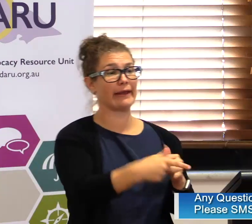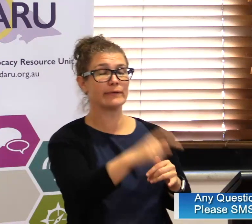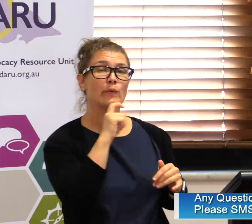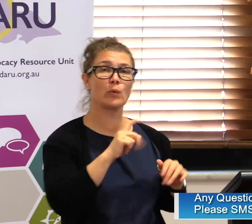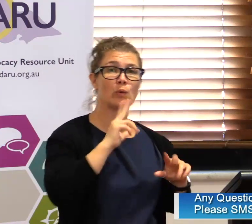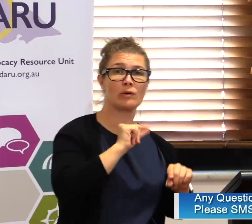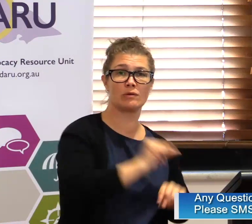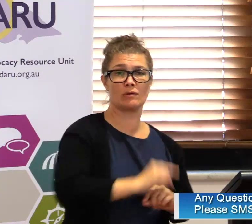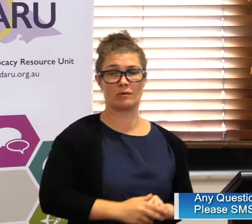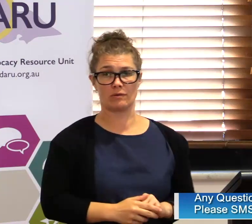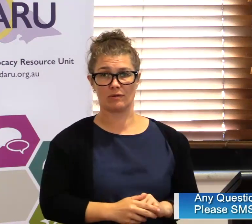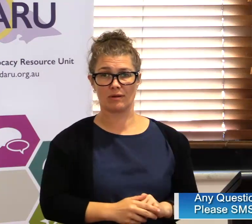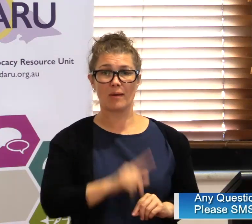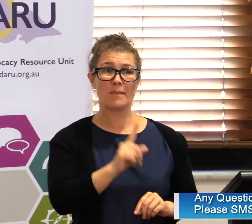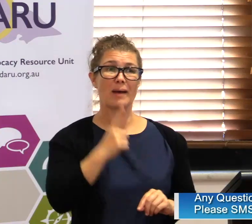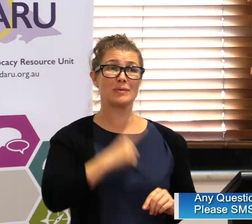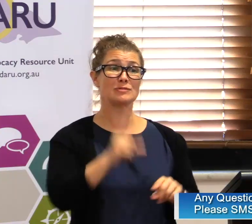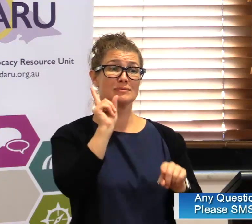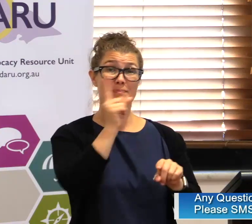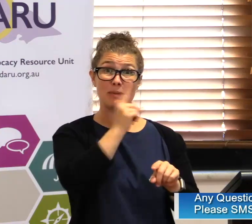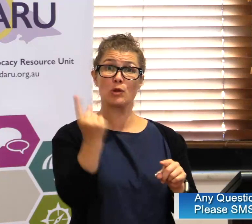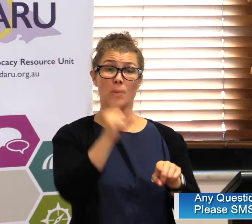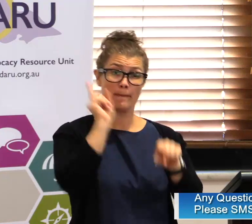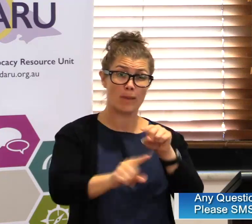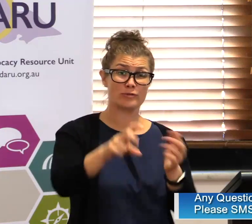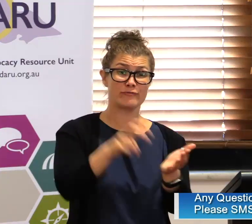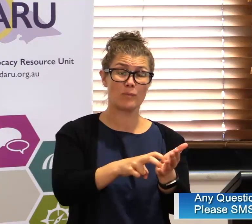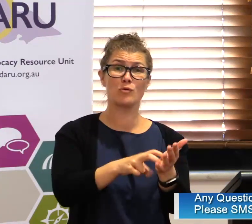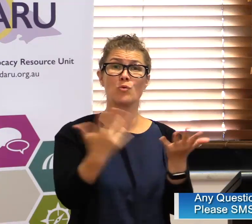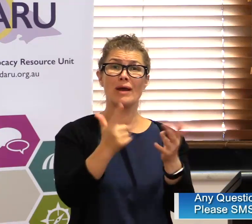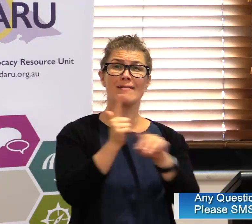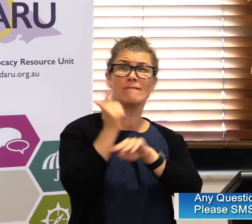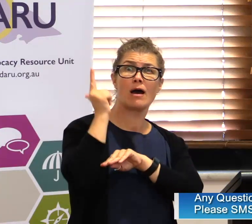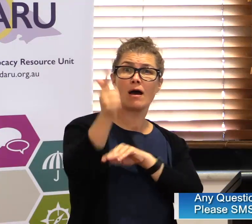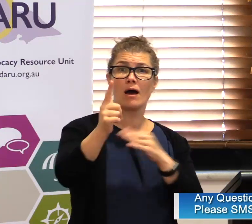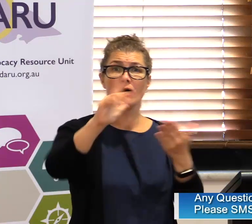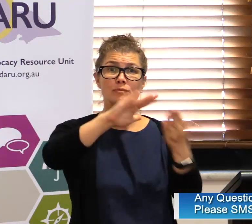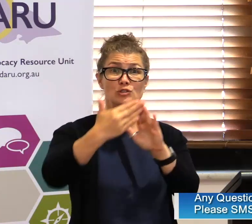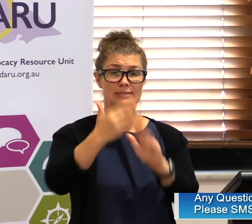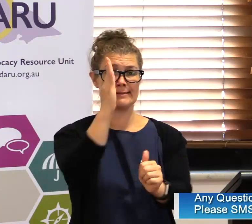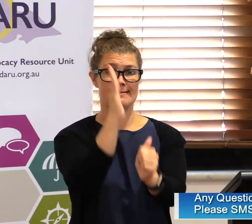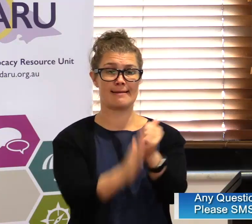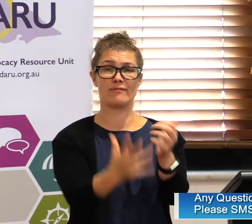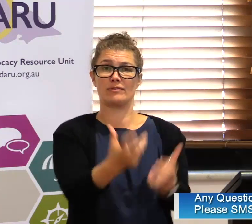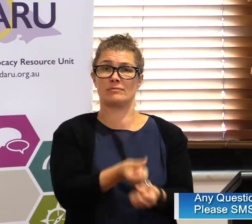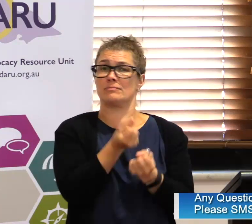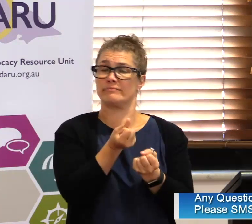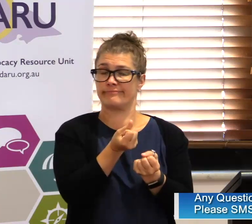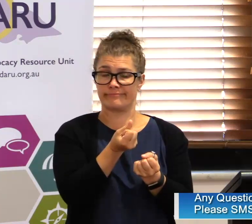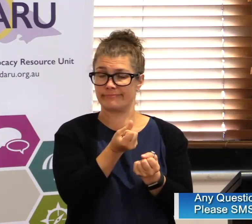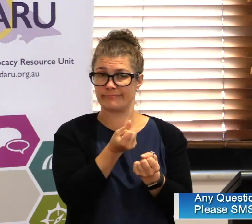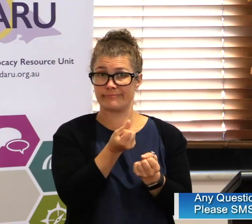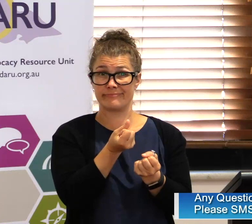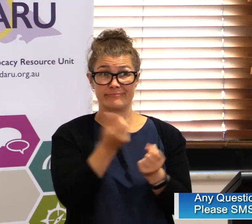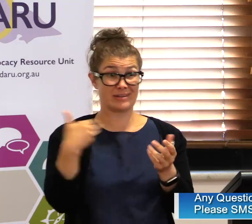you never actually do get to the most vulnerable people within the marginalised communities, you never get there. You haven't in the last 25